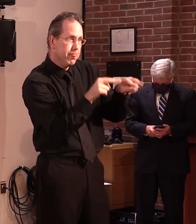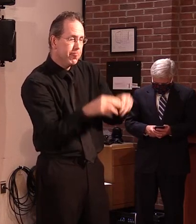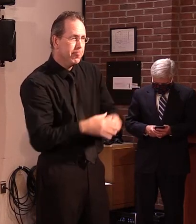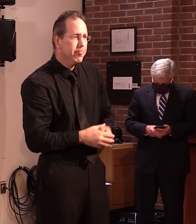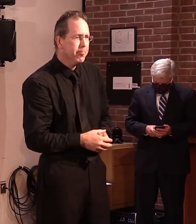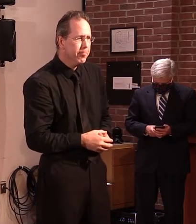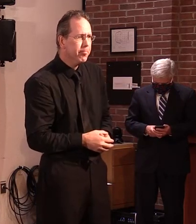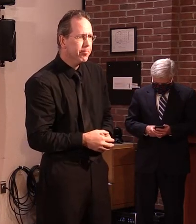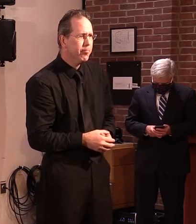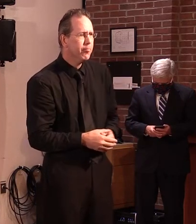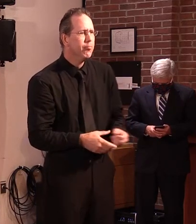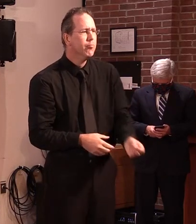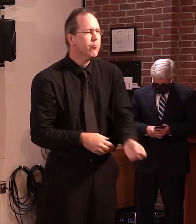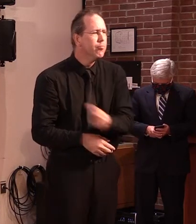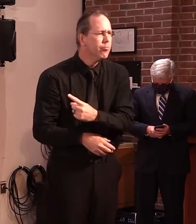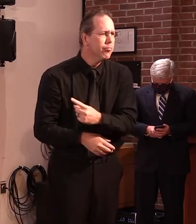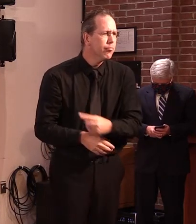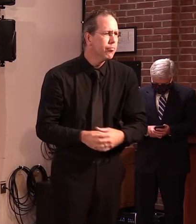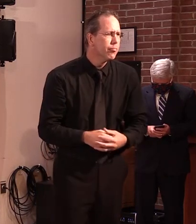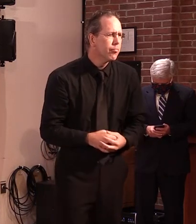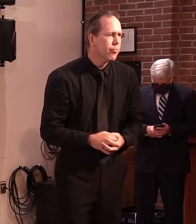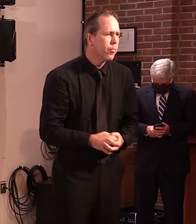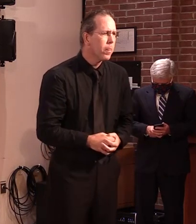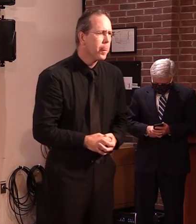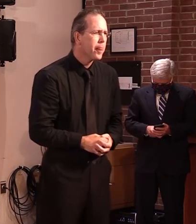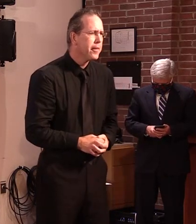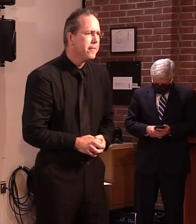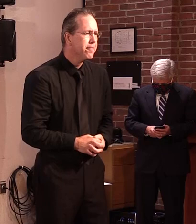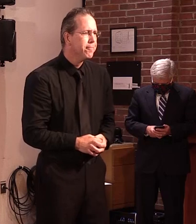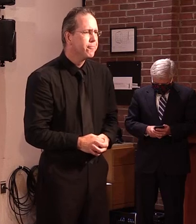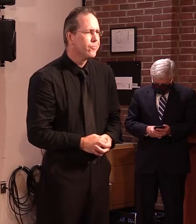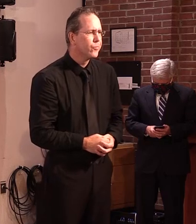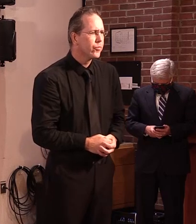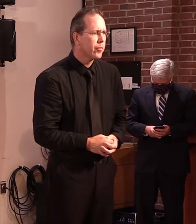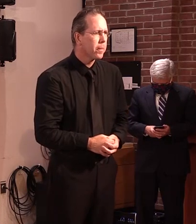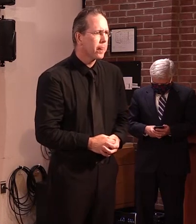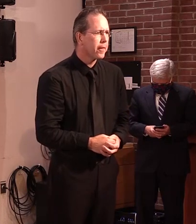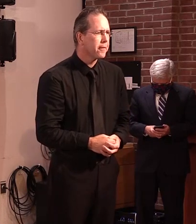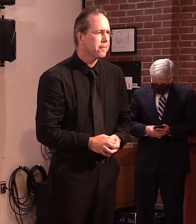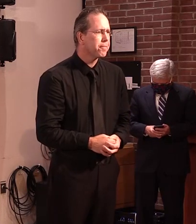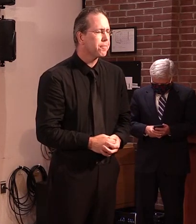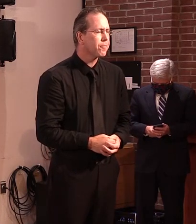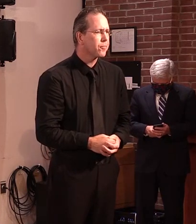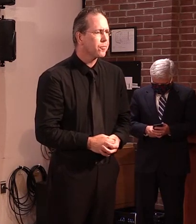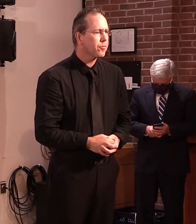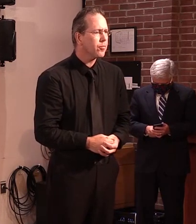This question would be for Dr. Fauci, but maybe Dr. Levine could answer this one for me.